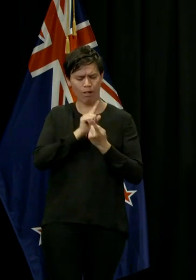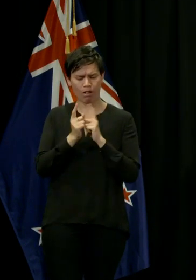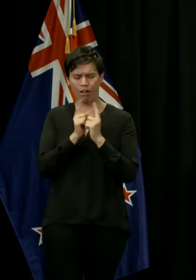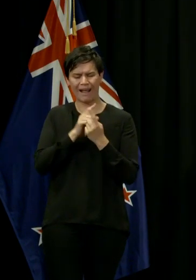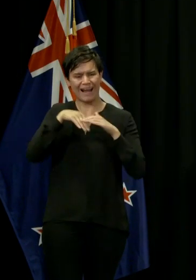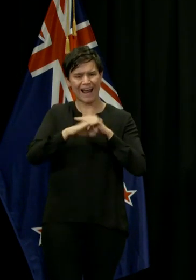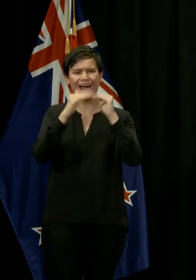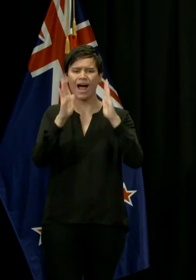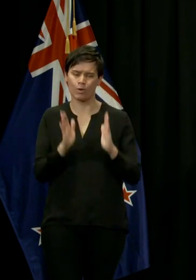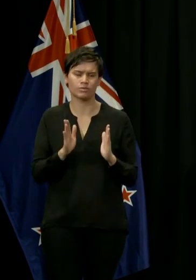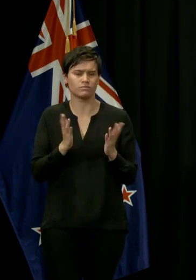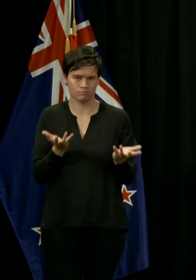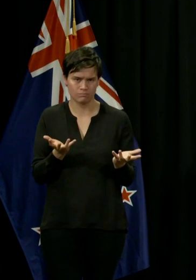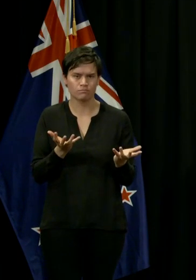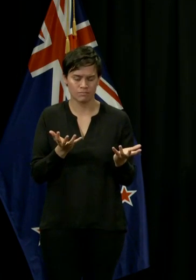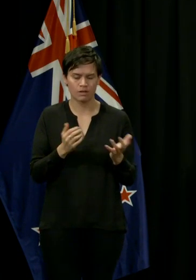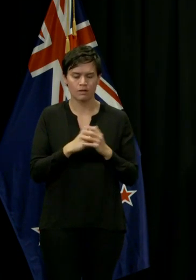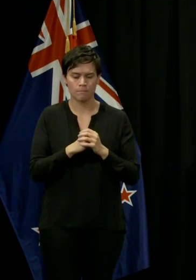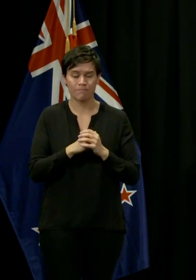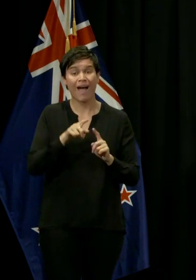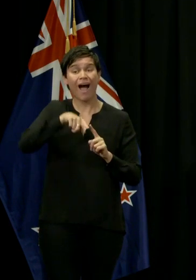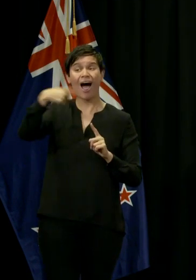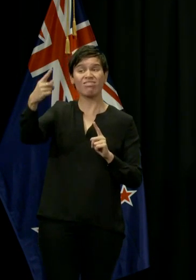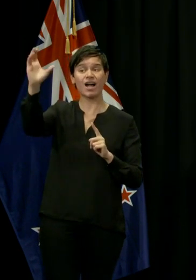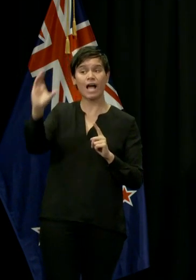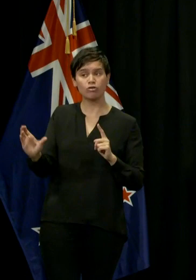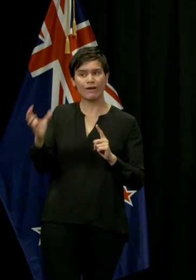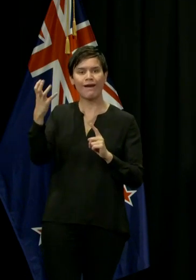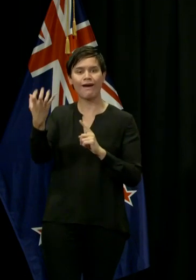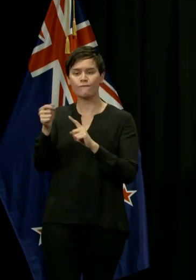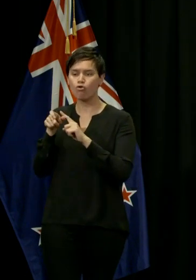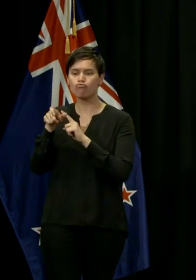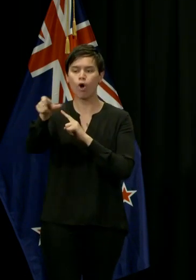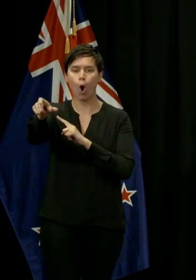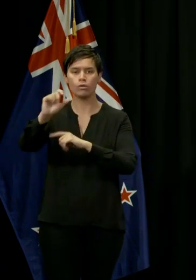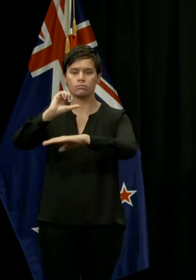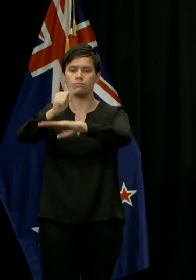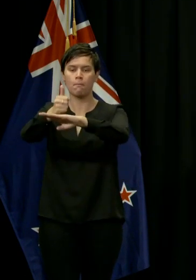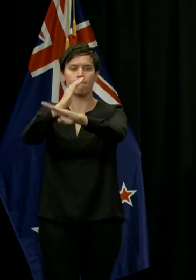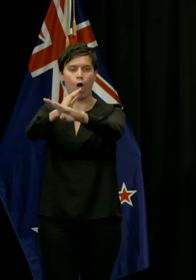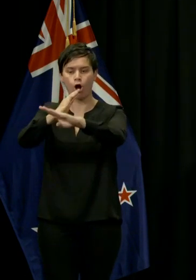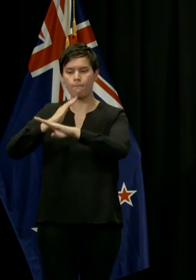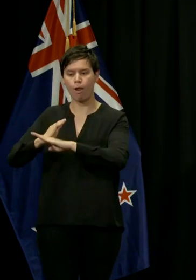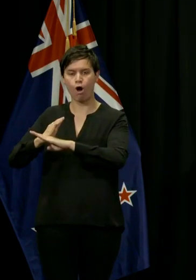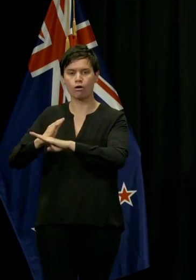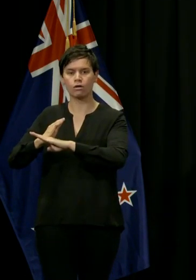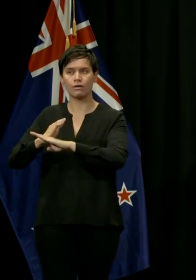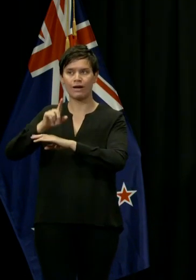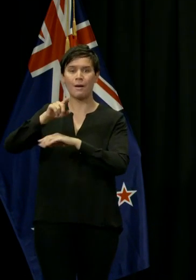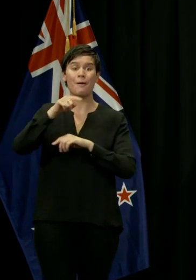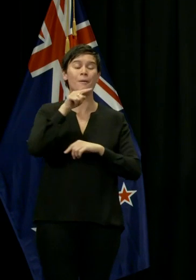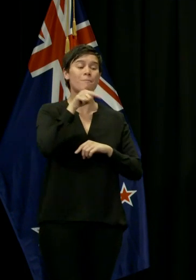so some areas in other parts of the world have used roadblocks to stop people moving into different quarantine areas, but the whole country will be